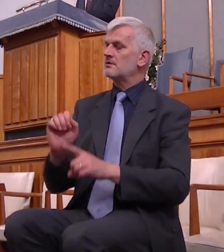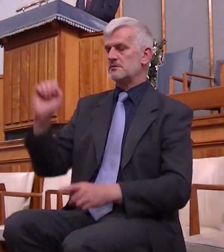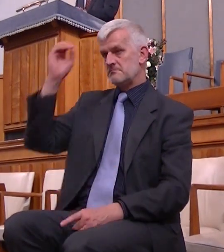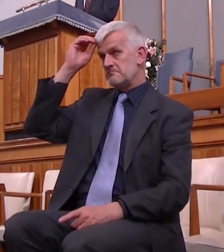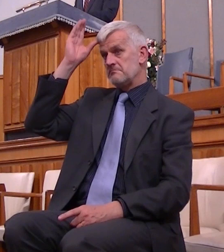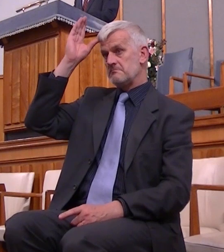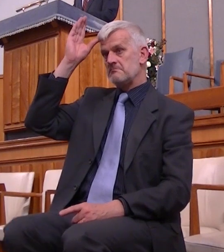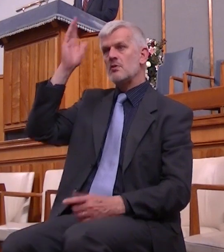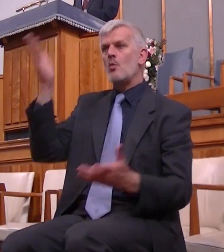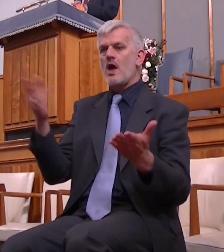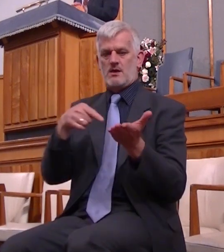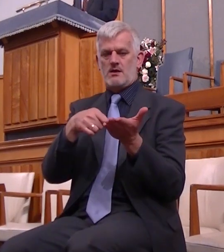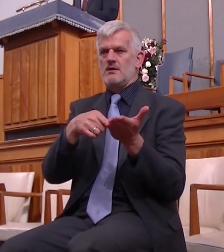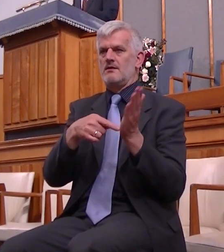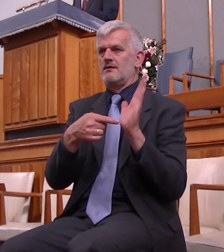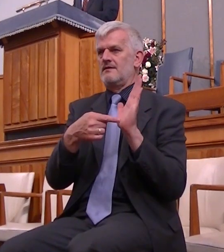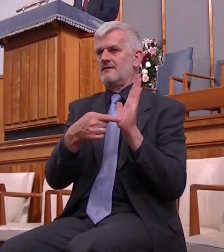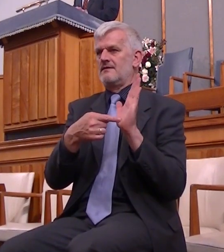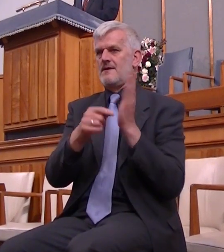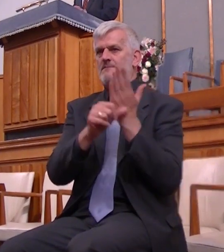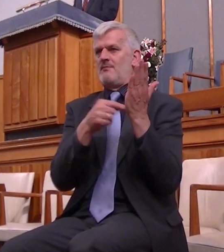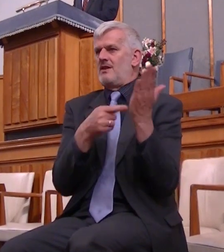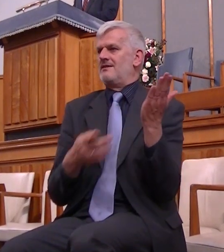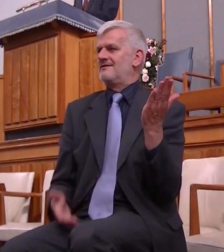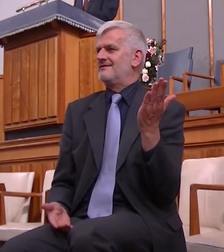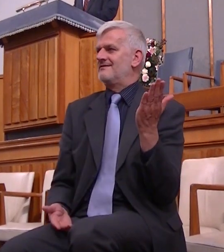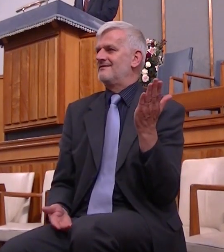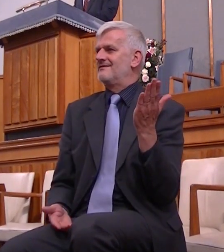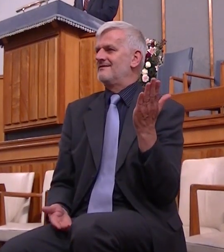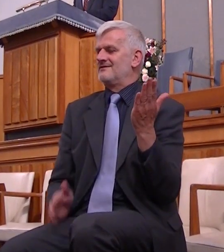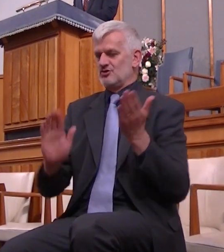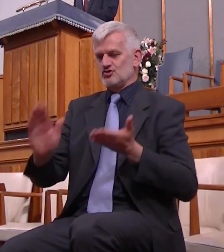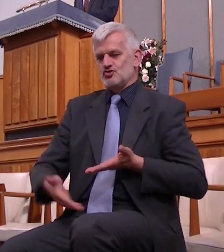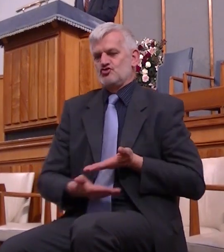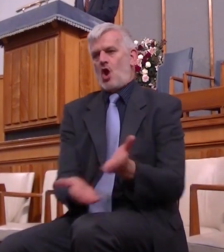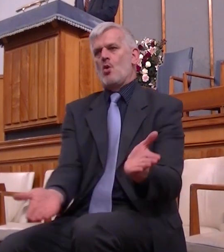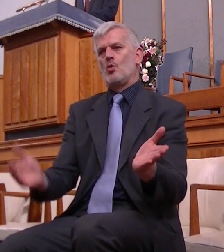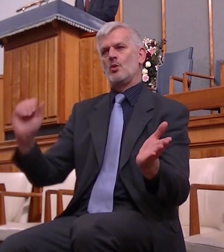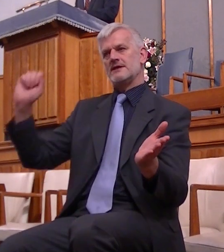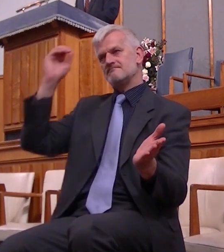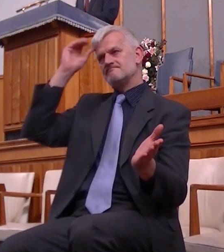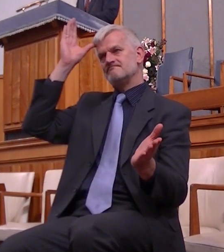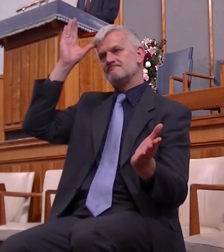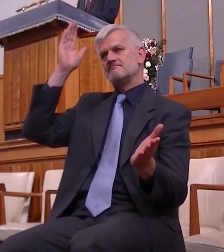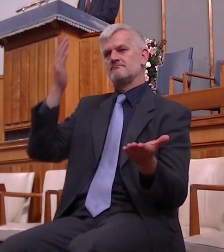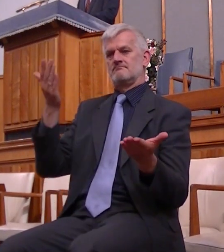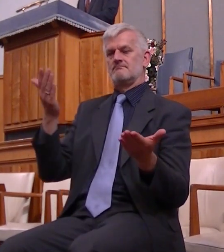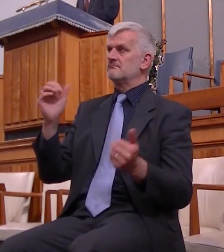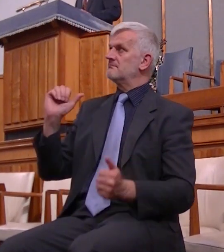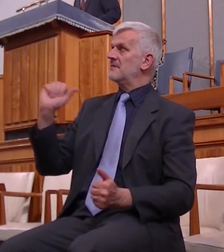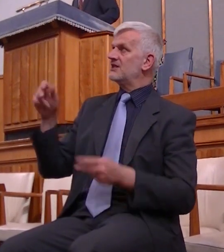is here in the scriptures, in this revelation of God's ways and his standards and his